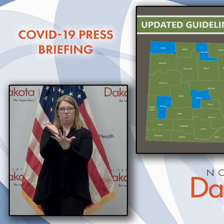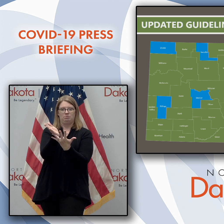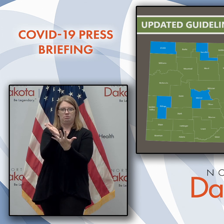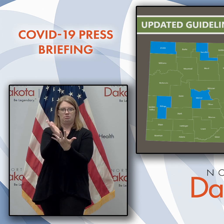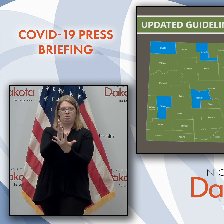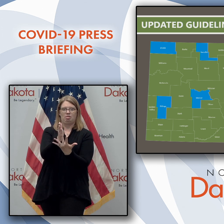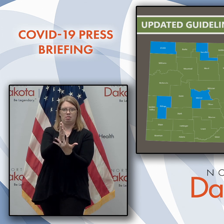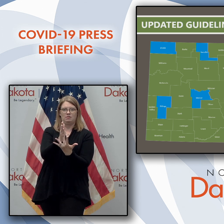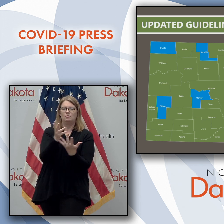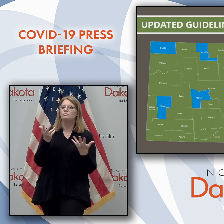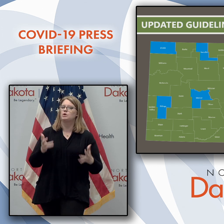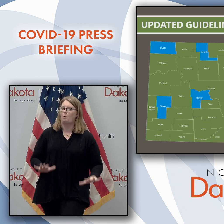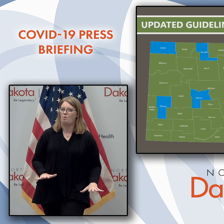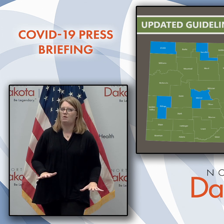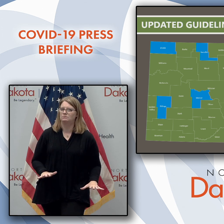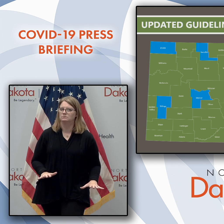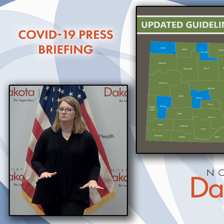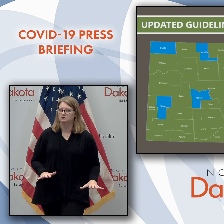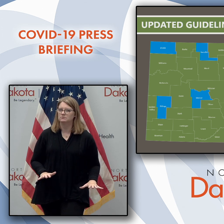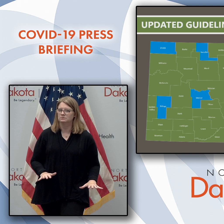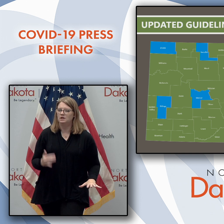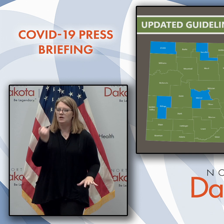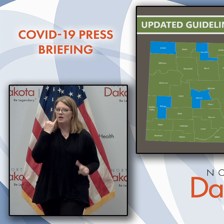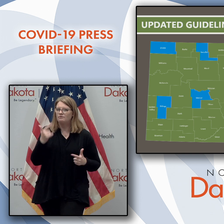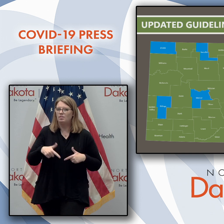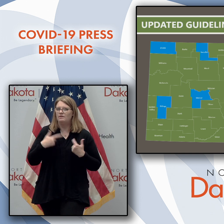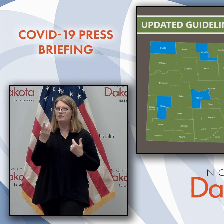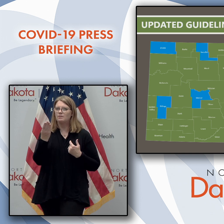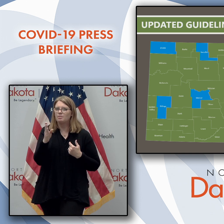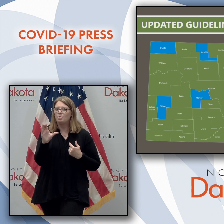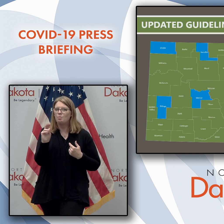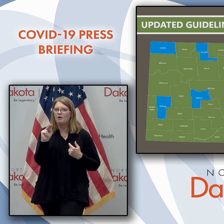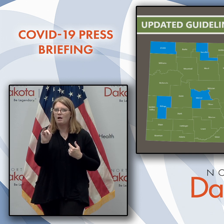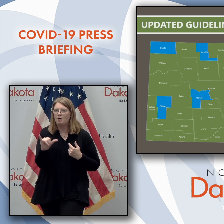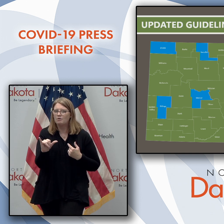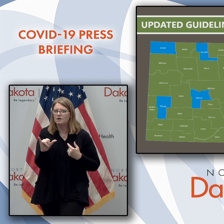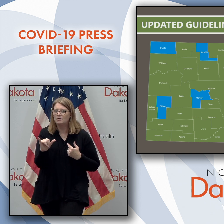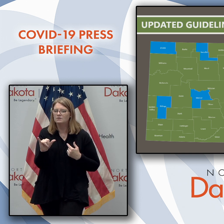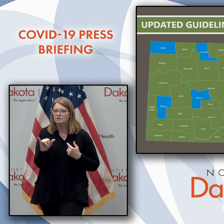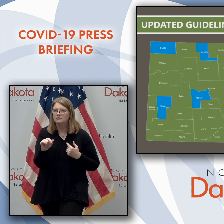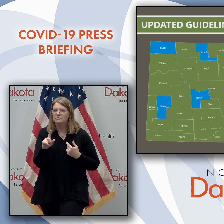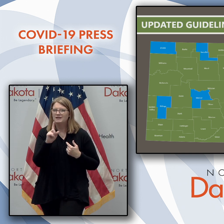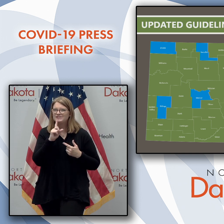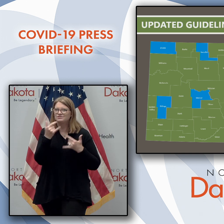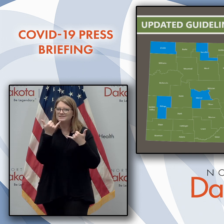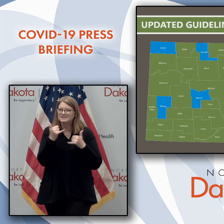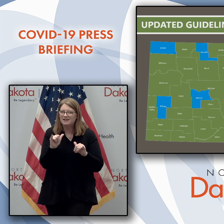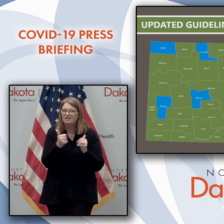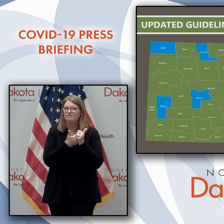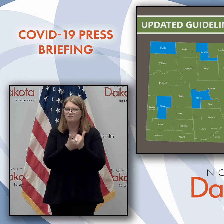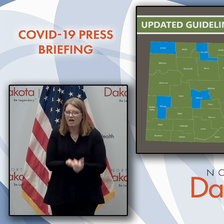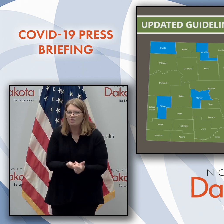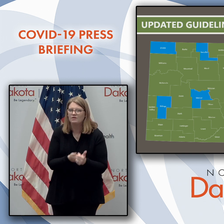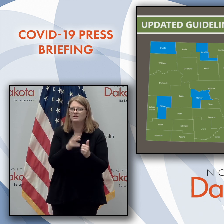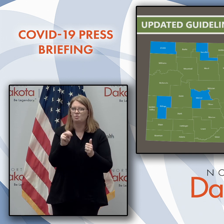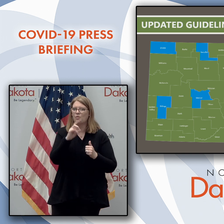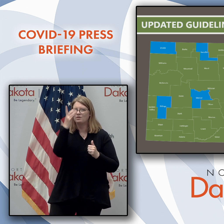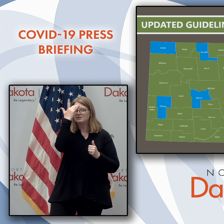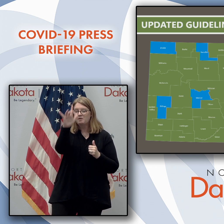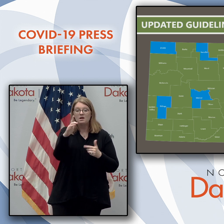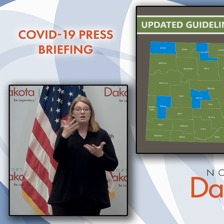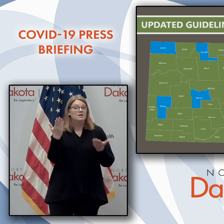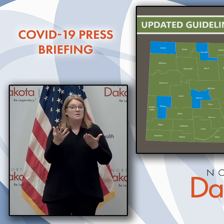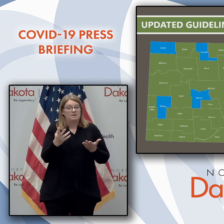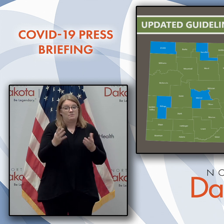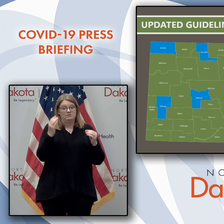again, make sure that if you're in one of those counties, well, we can be grateful for the success. You may not even know anyone who's had